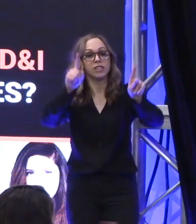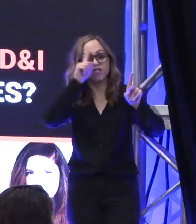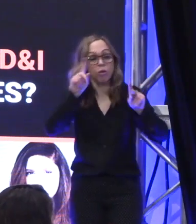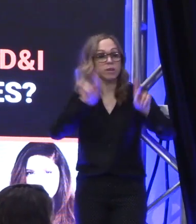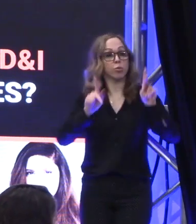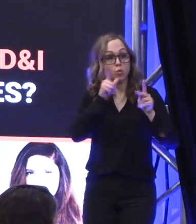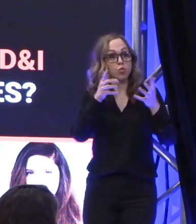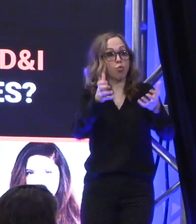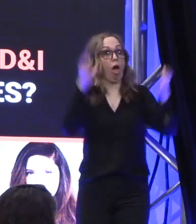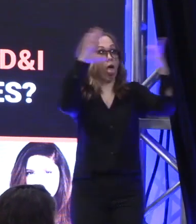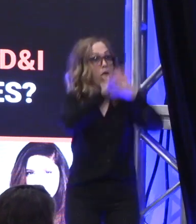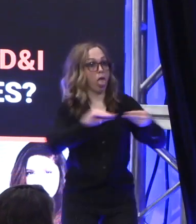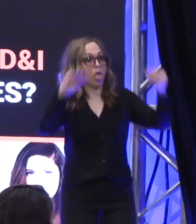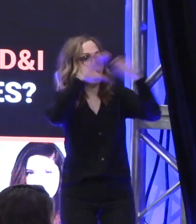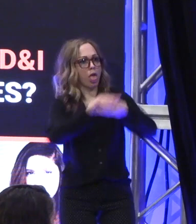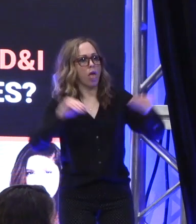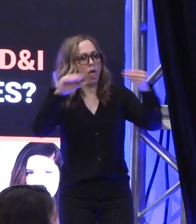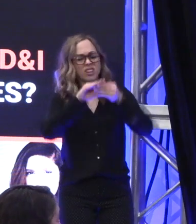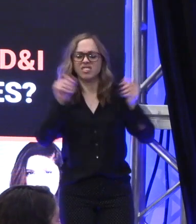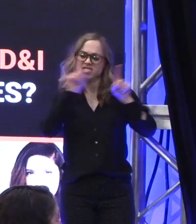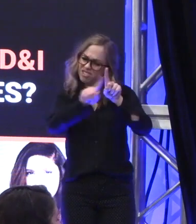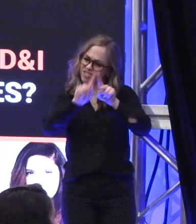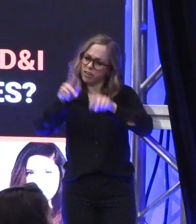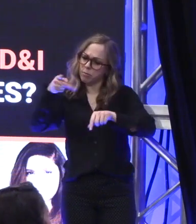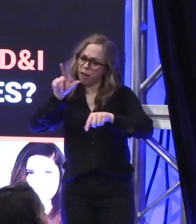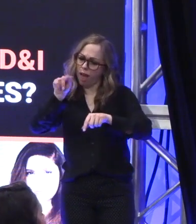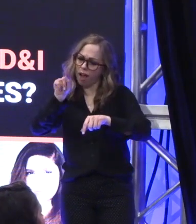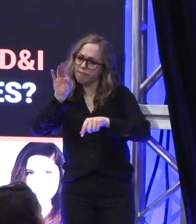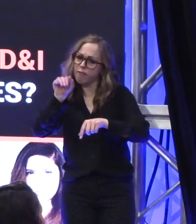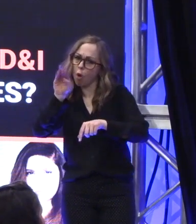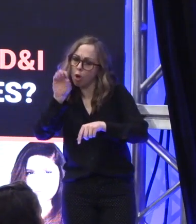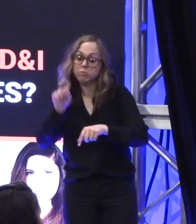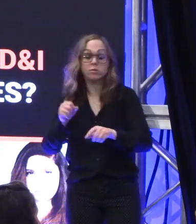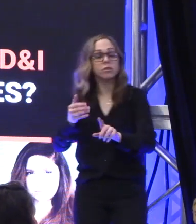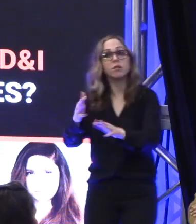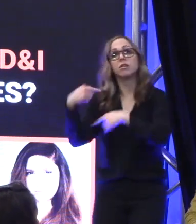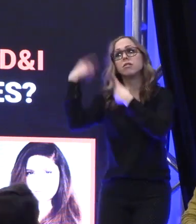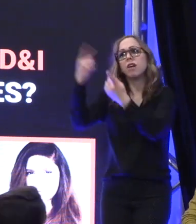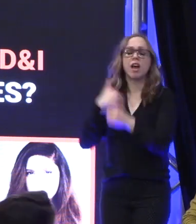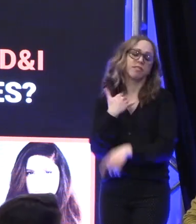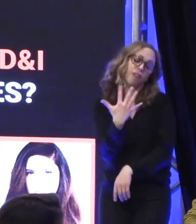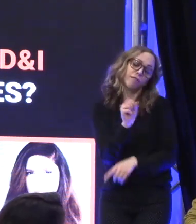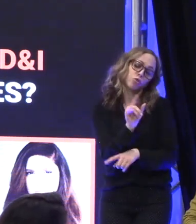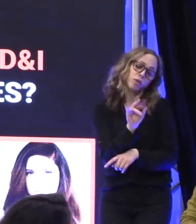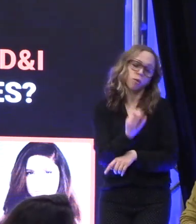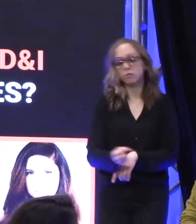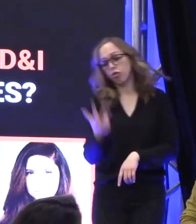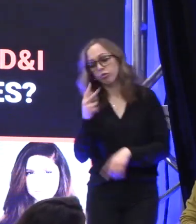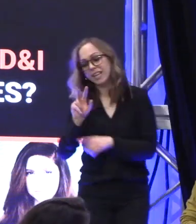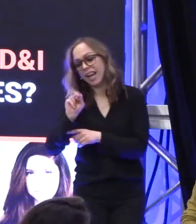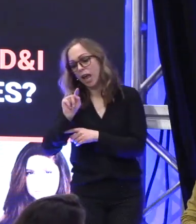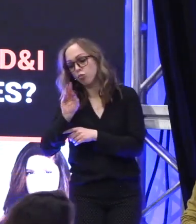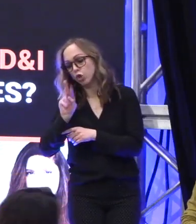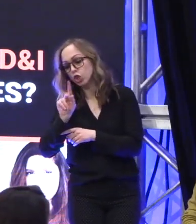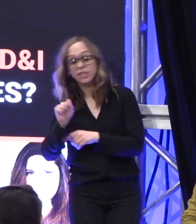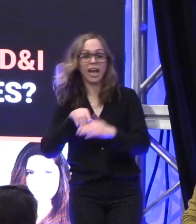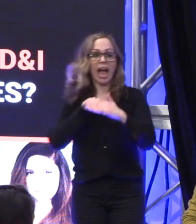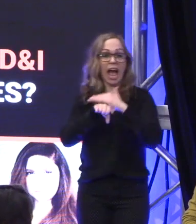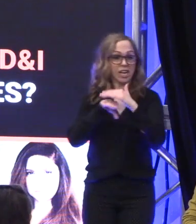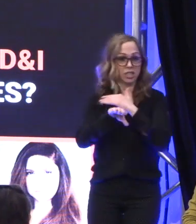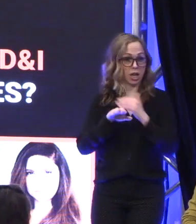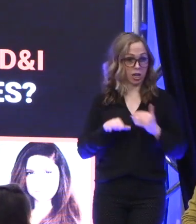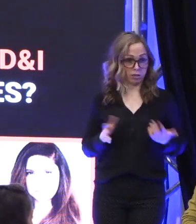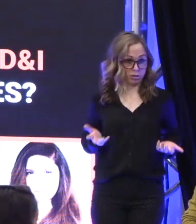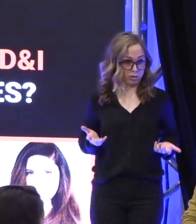storytellers to tell their stories on any number of different platforms. Historically, there were 5 studios, 3 networks, and access to those 5 studios and